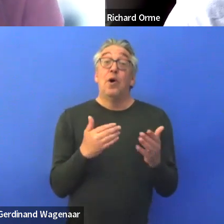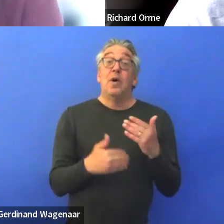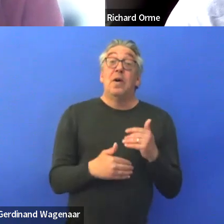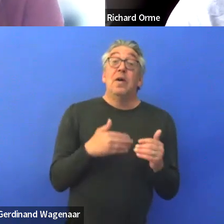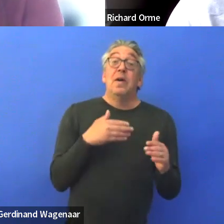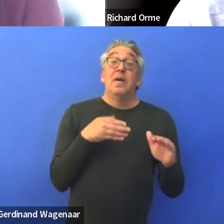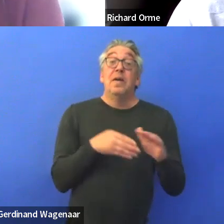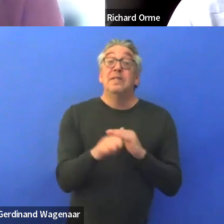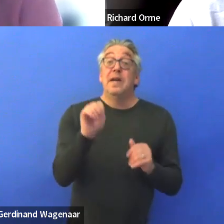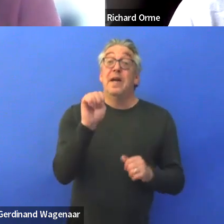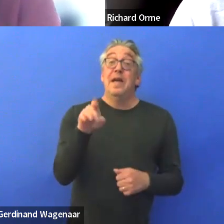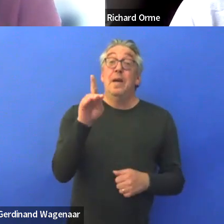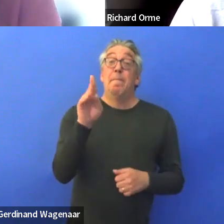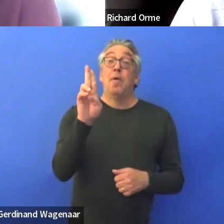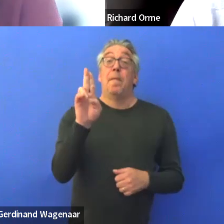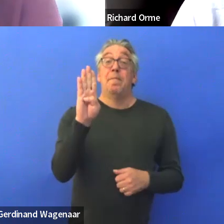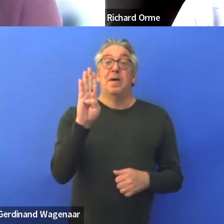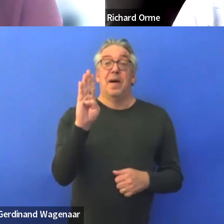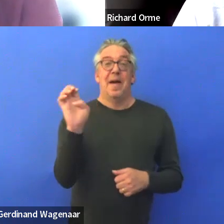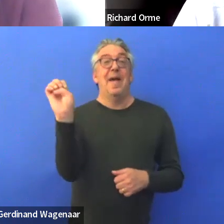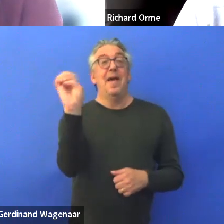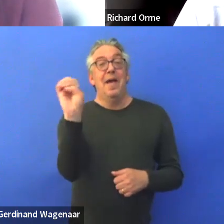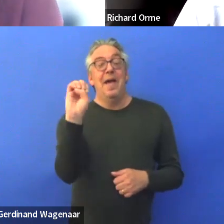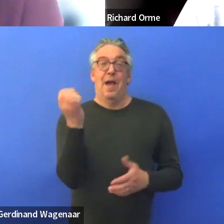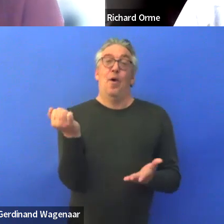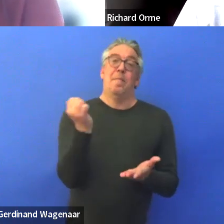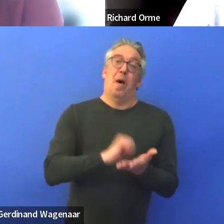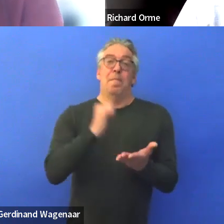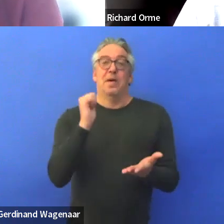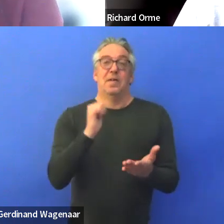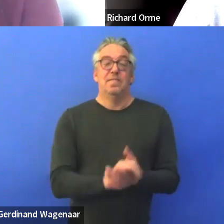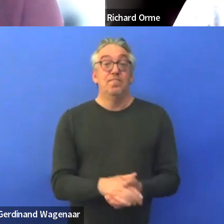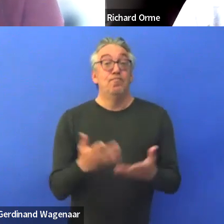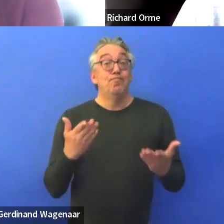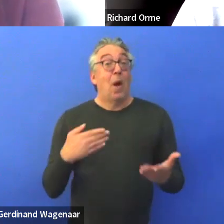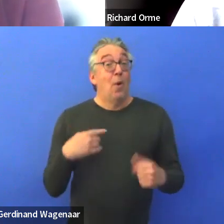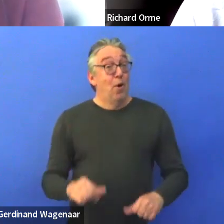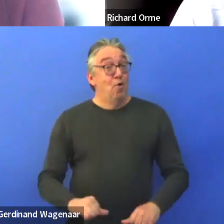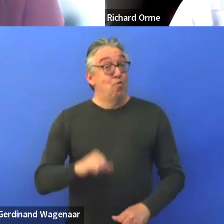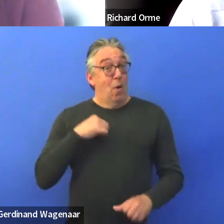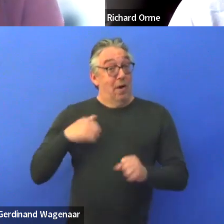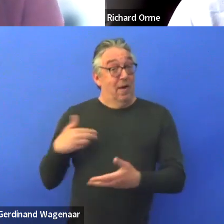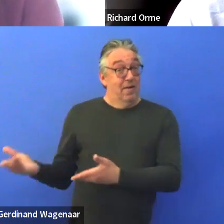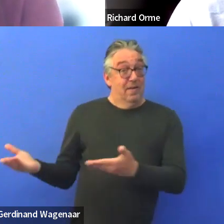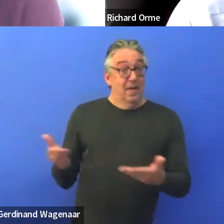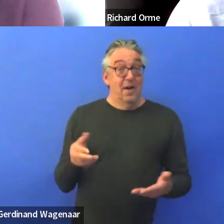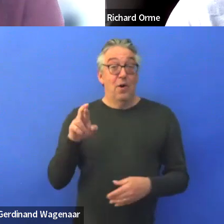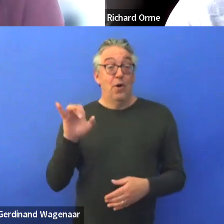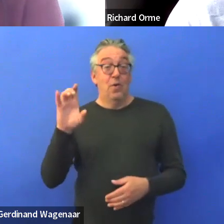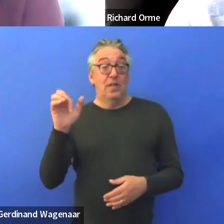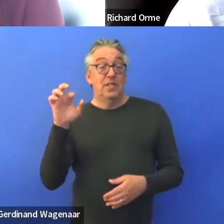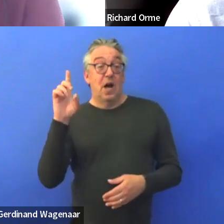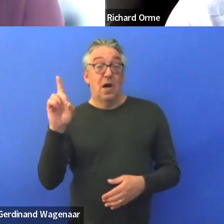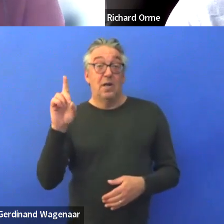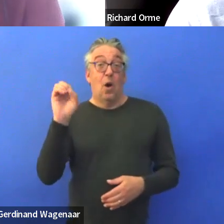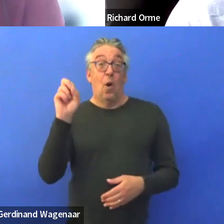EPUB. And it is my pleasure to introduce you to Richard Orme, who will be leading the training today. He's